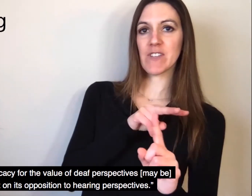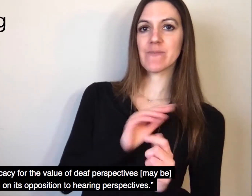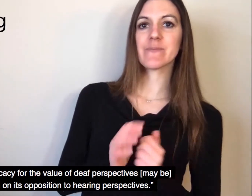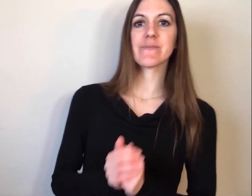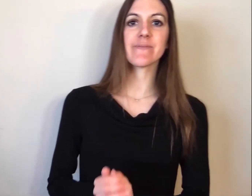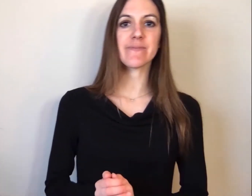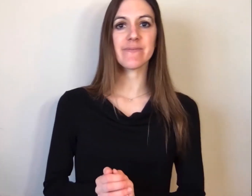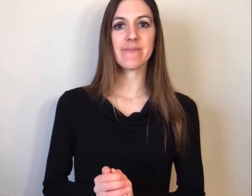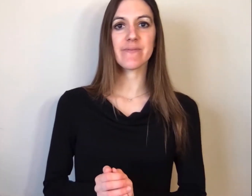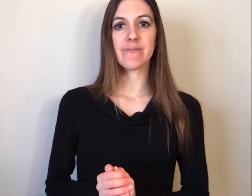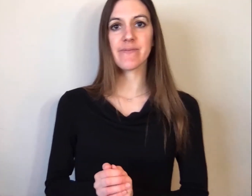perspectives.